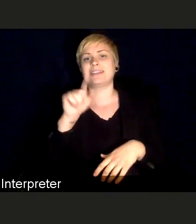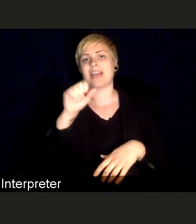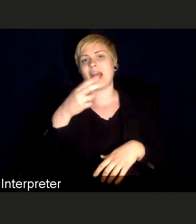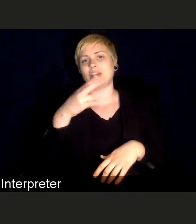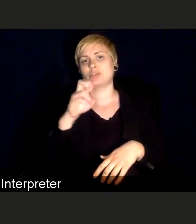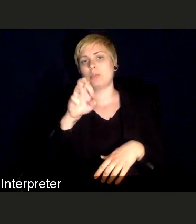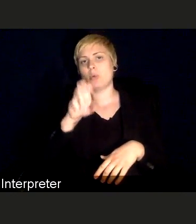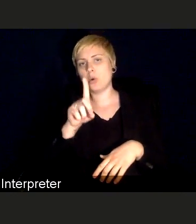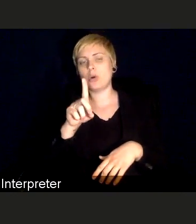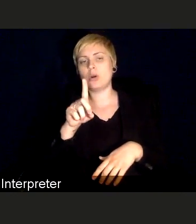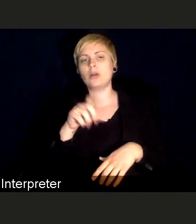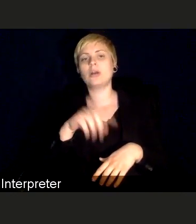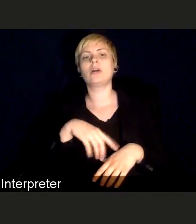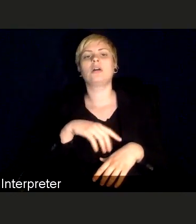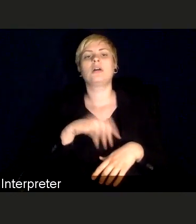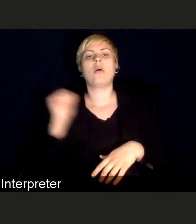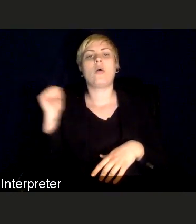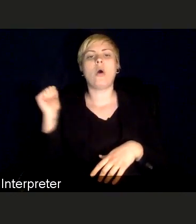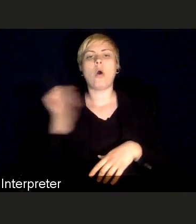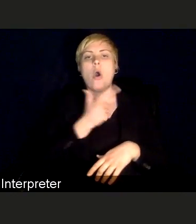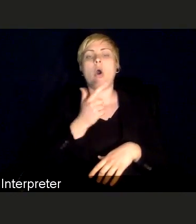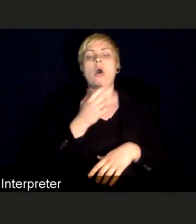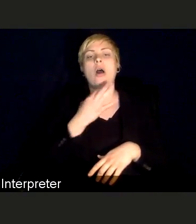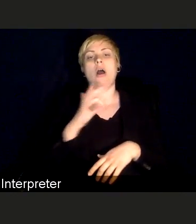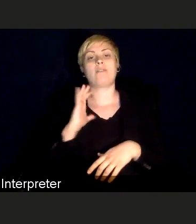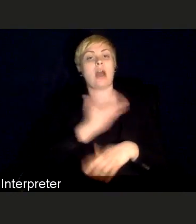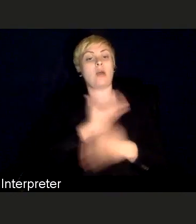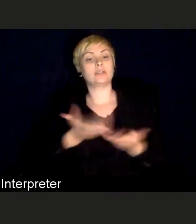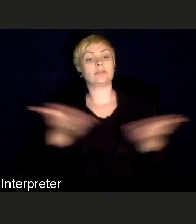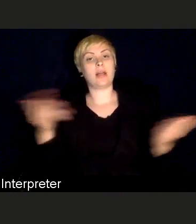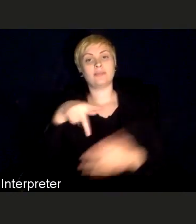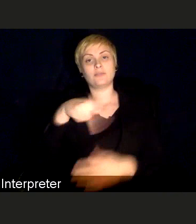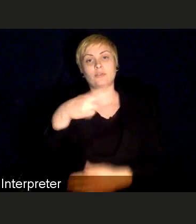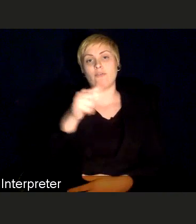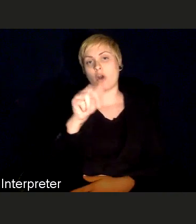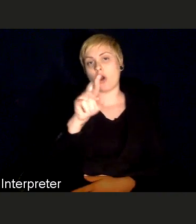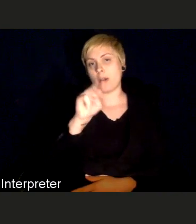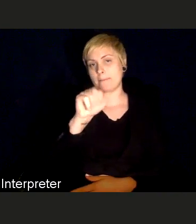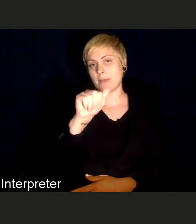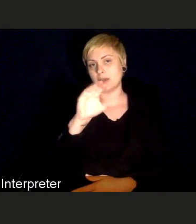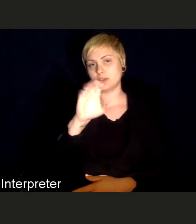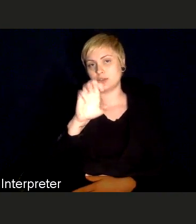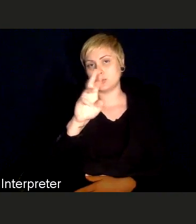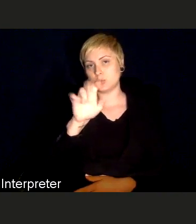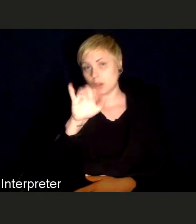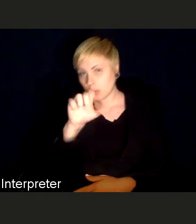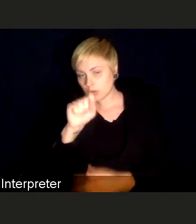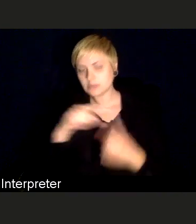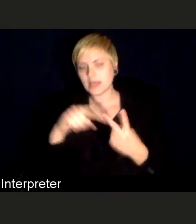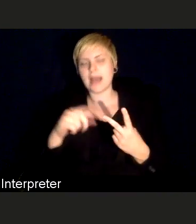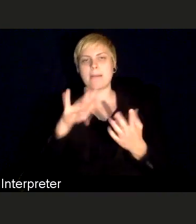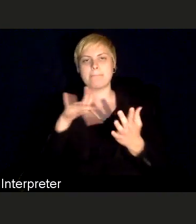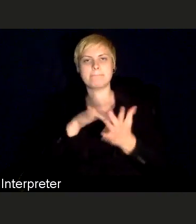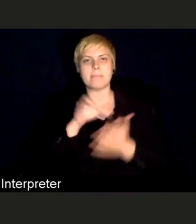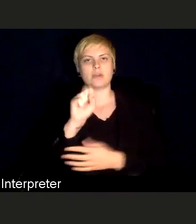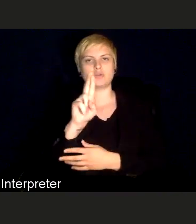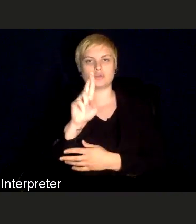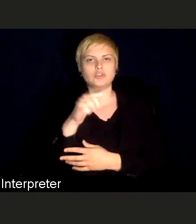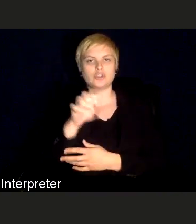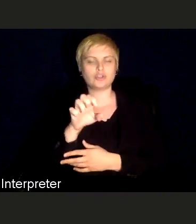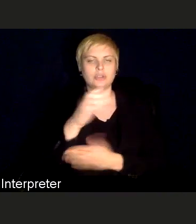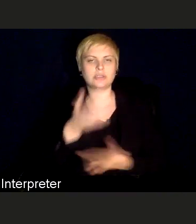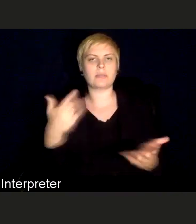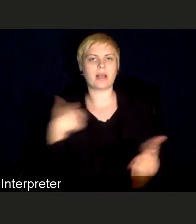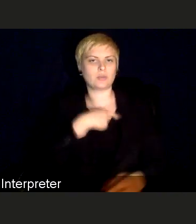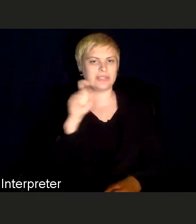needed, our pharmaceutical supplies that we have needed, and our medical surgical supplies that we have needed. I will not tell you that